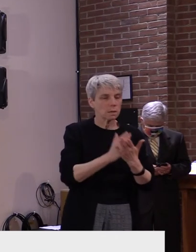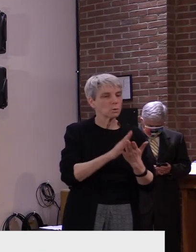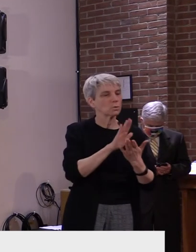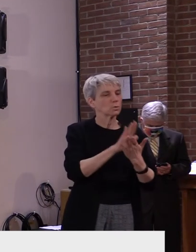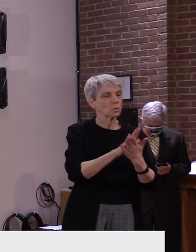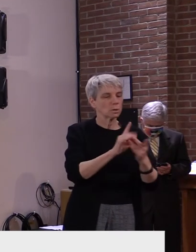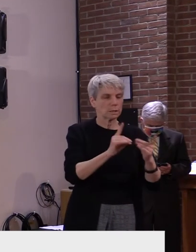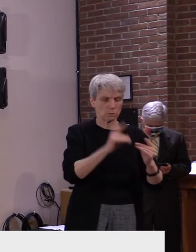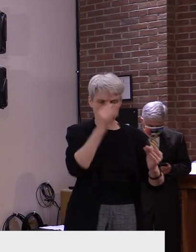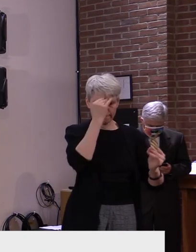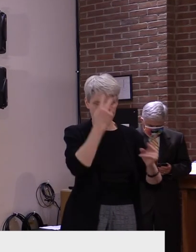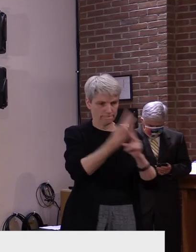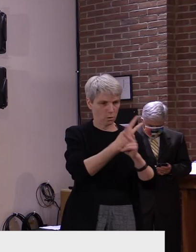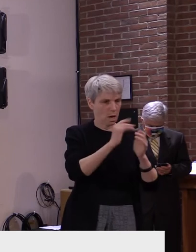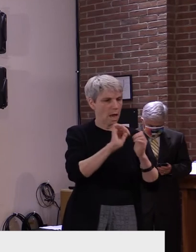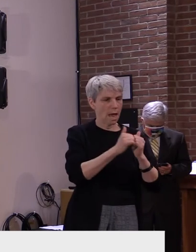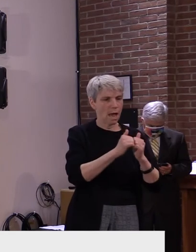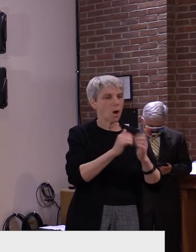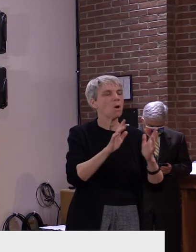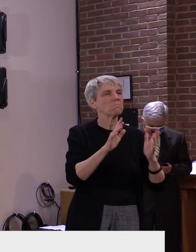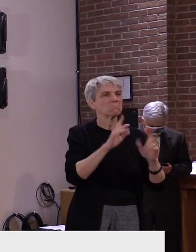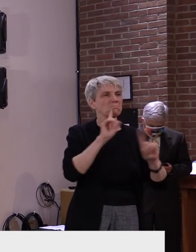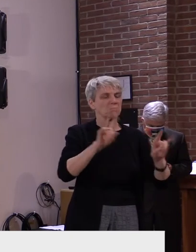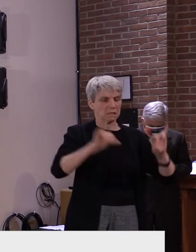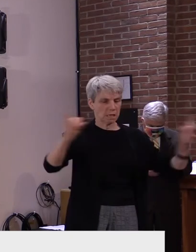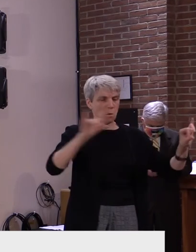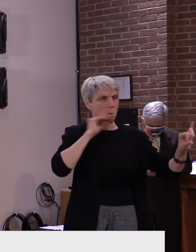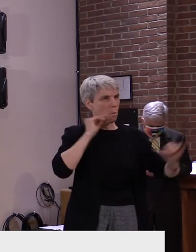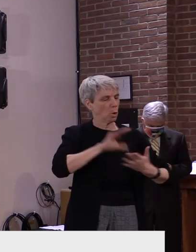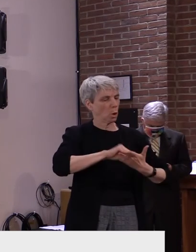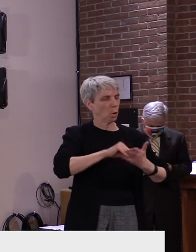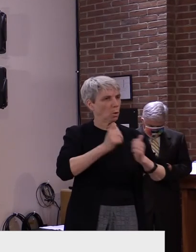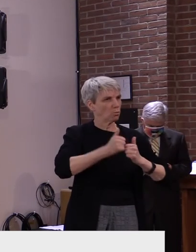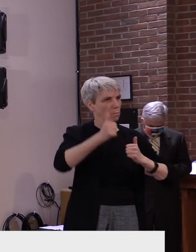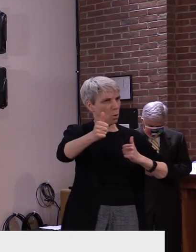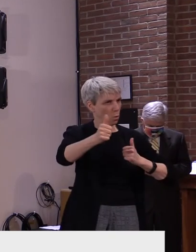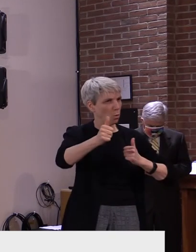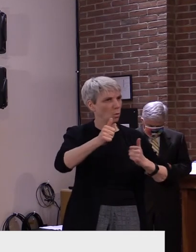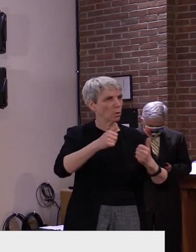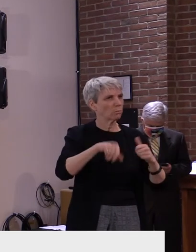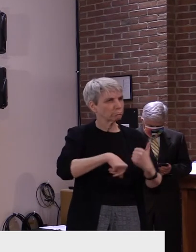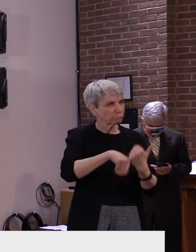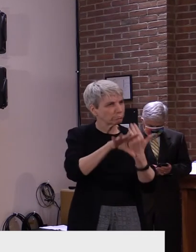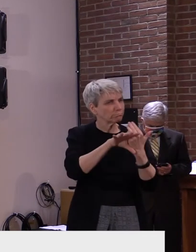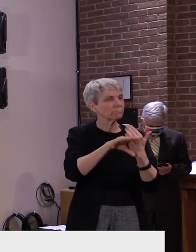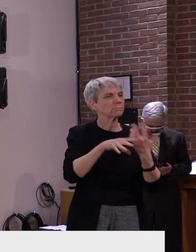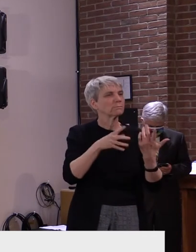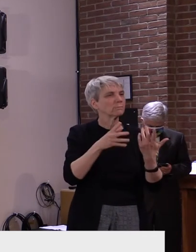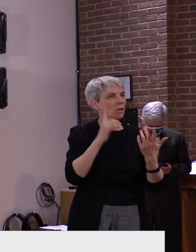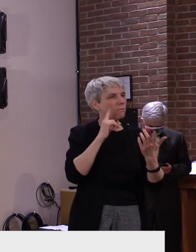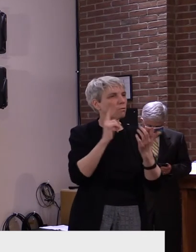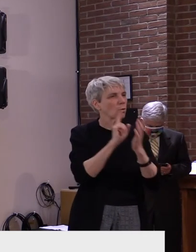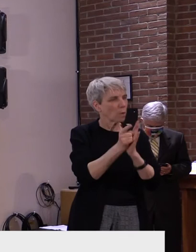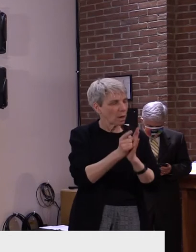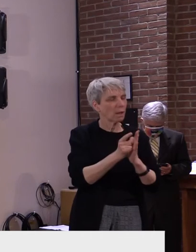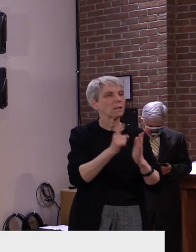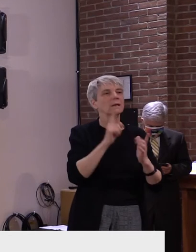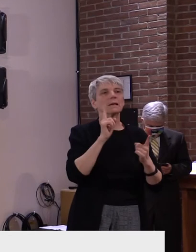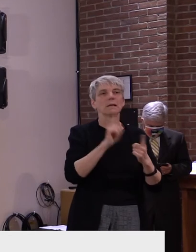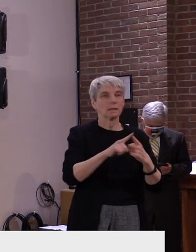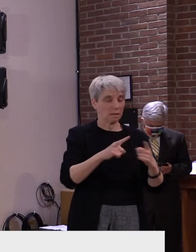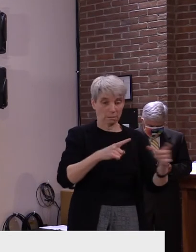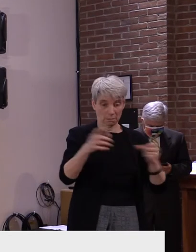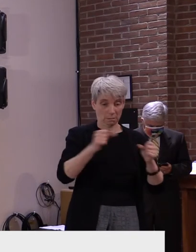of navigating that issue but it remains to be seen to an extent that will actually cause districts to have to shut